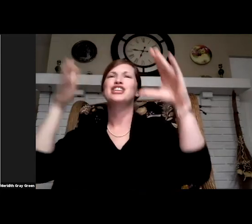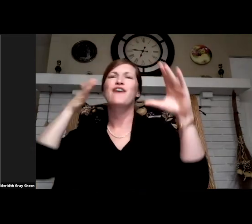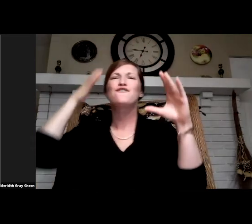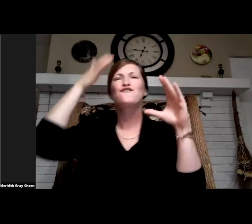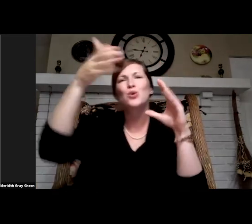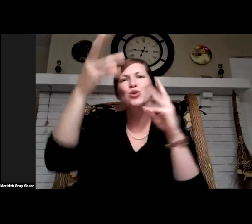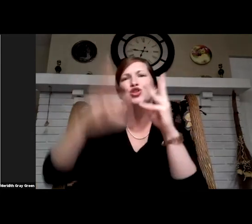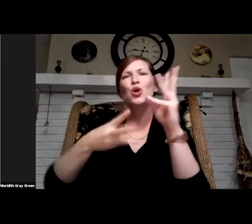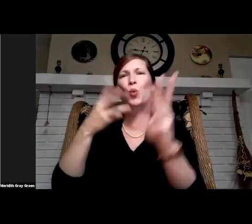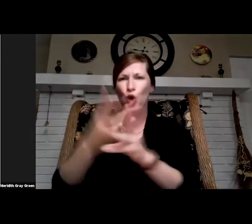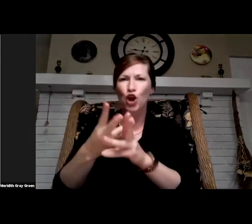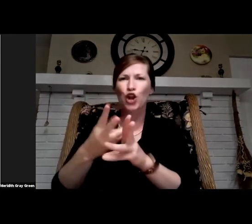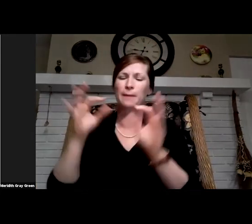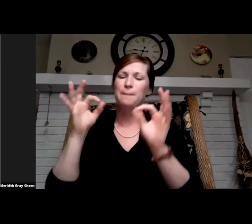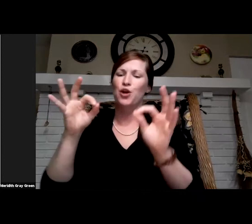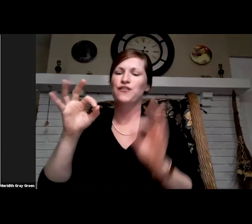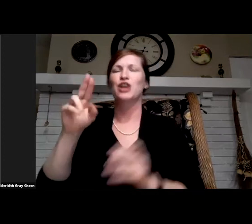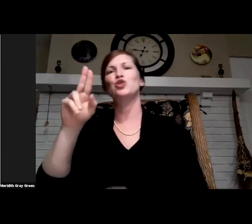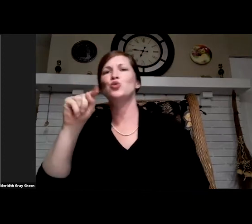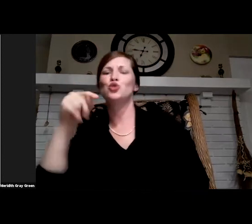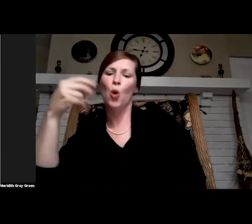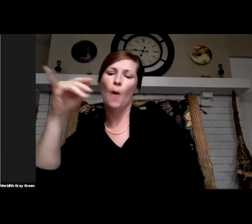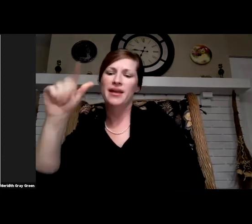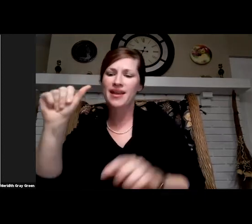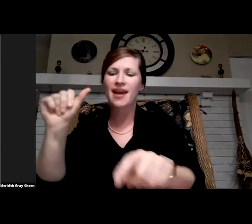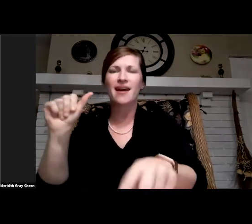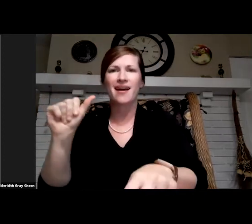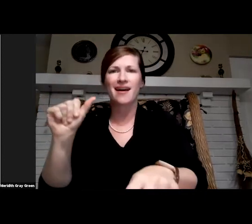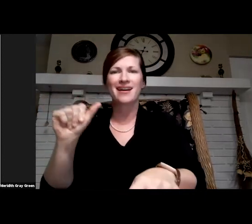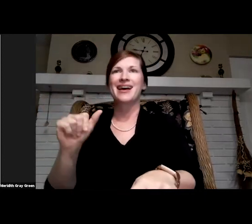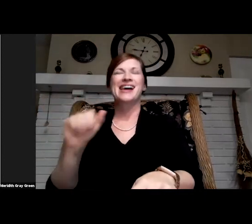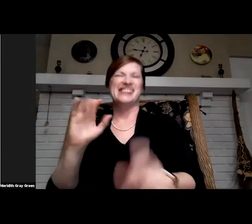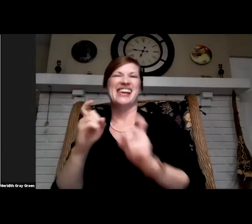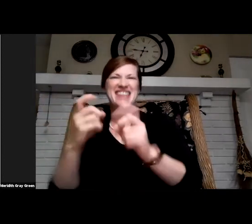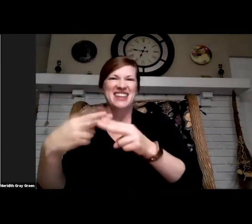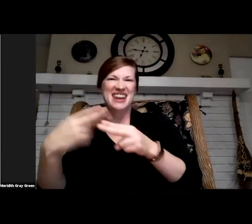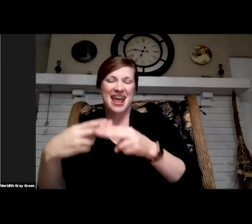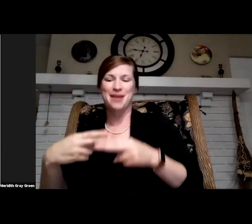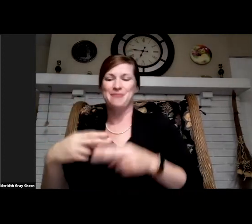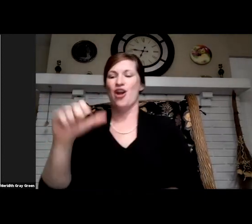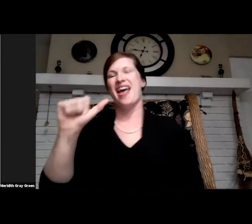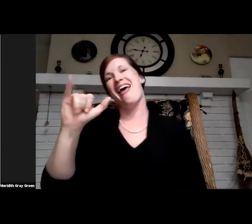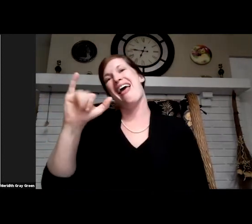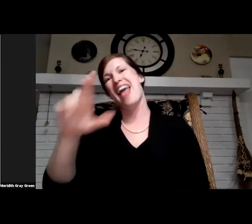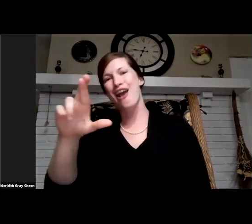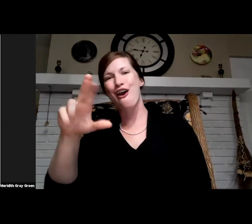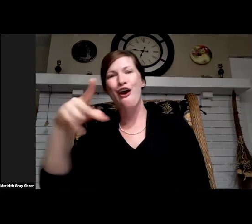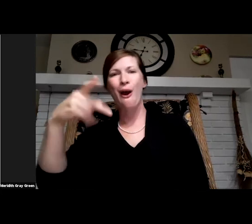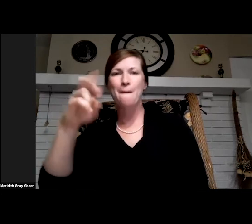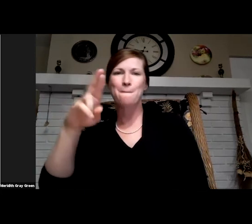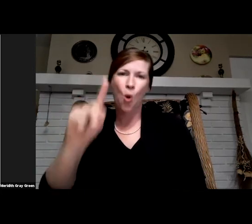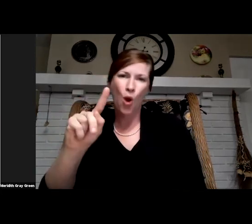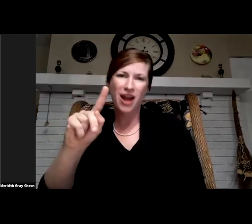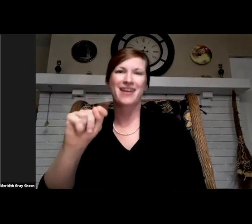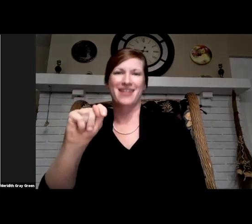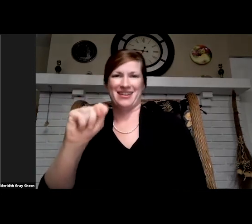Really, what's interesting is that he was imagining a futuristic utopia, and he gave it a name,